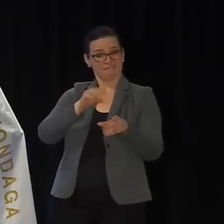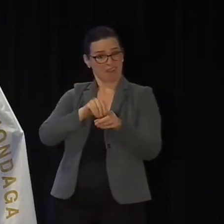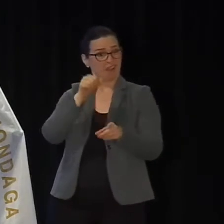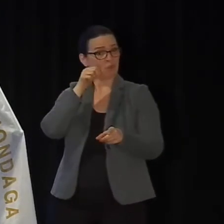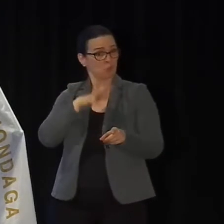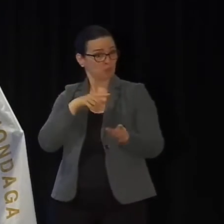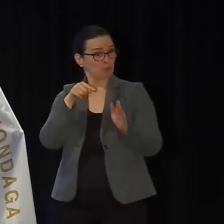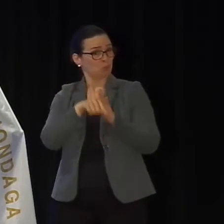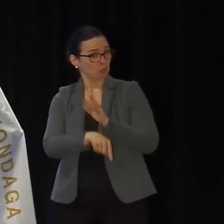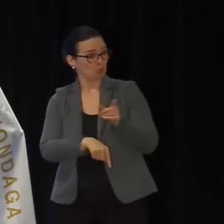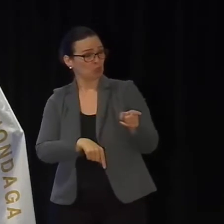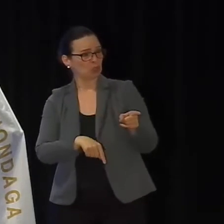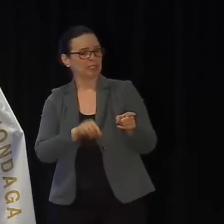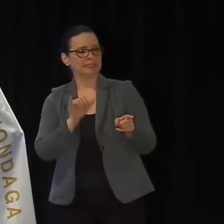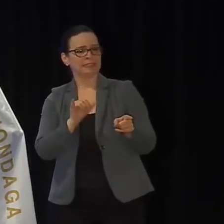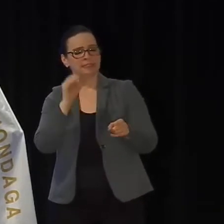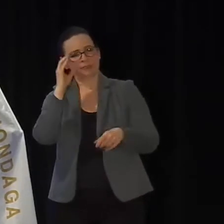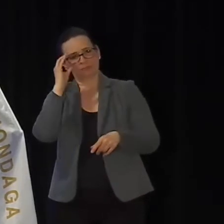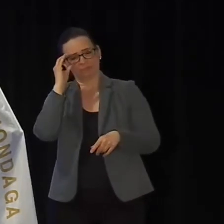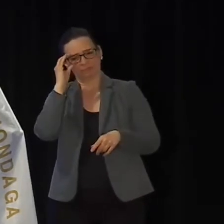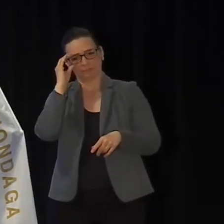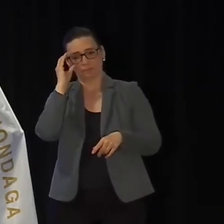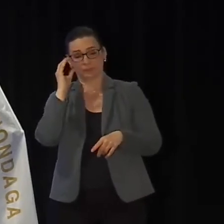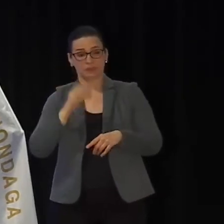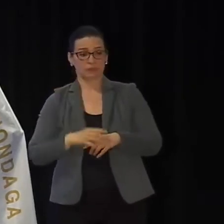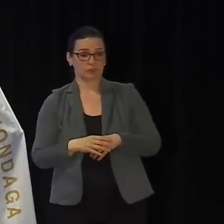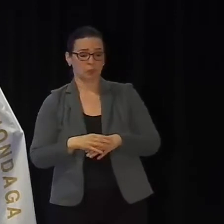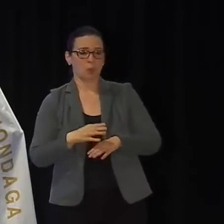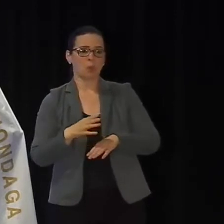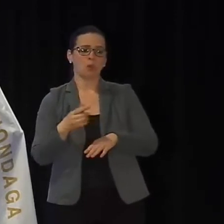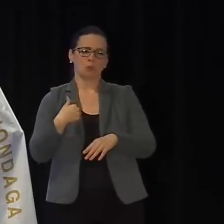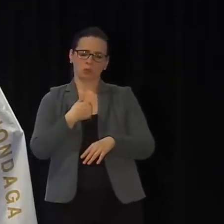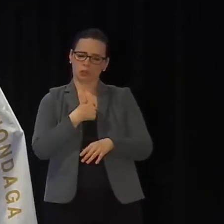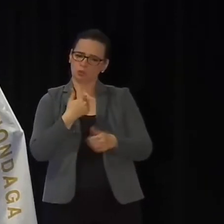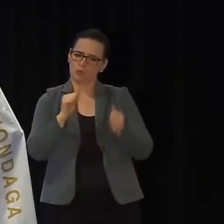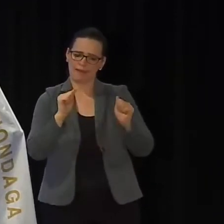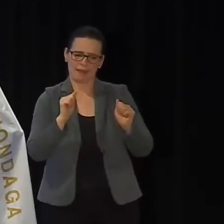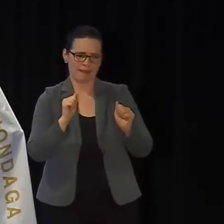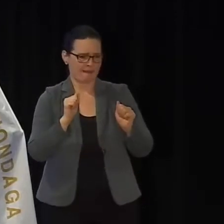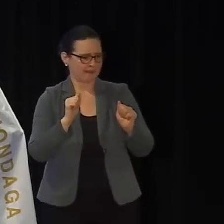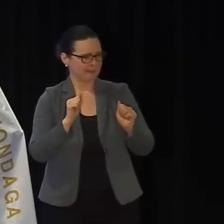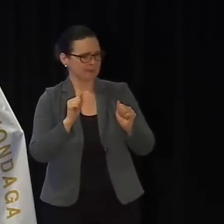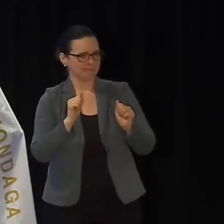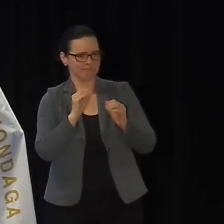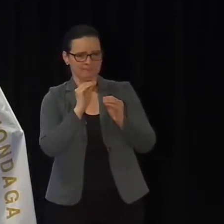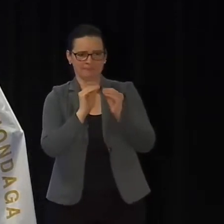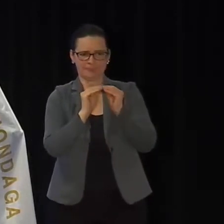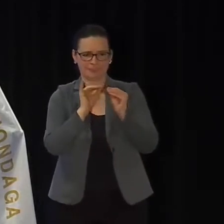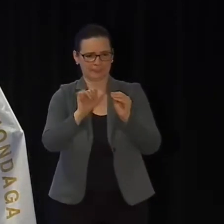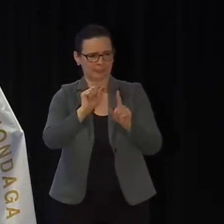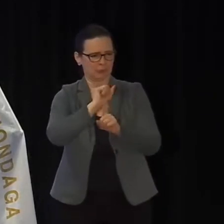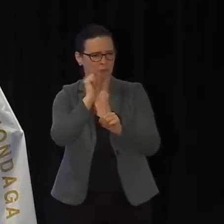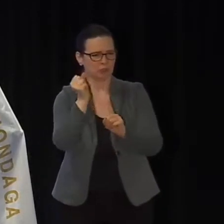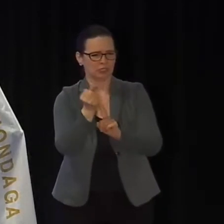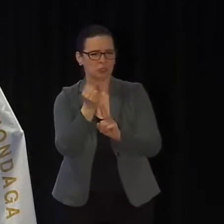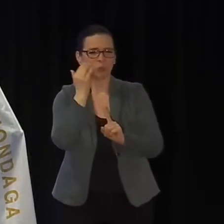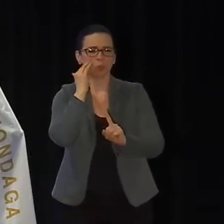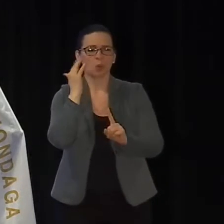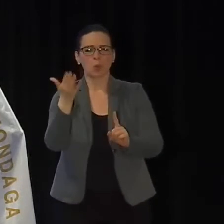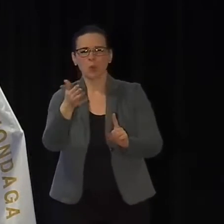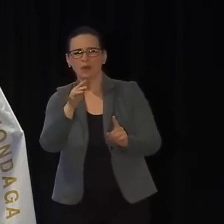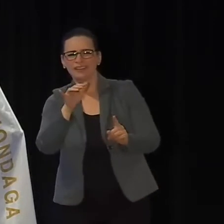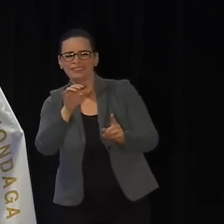and there was progress, but it was not cleaned up. And then I believe there's a hearing scheduled related to